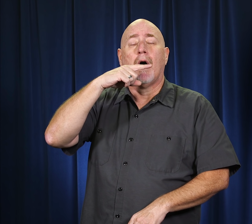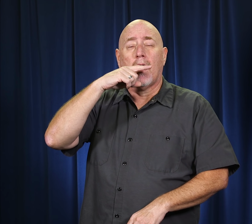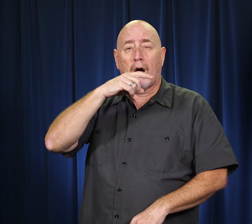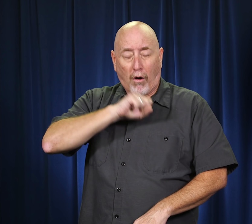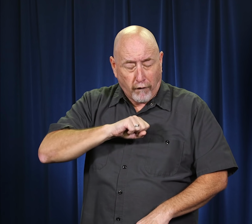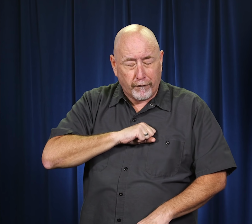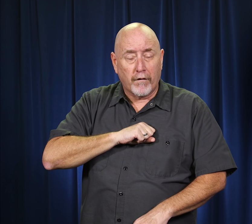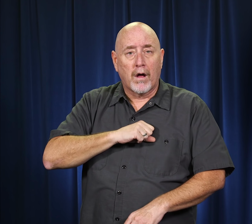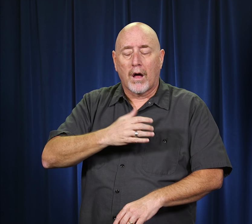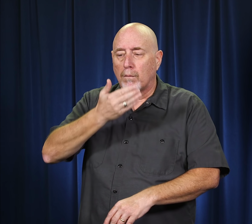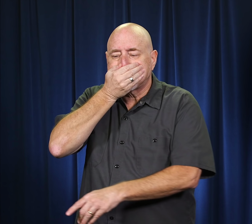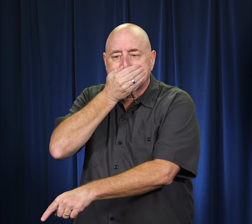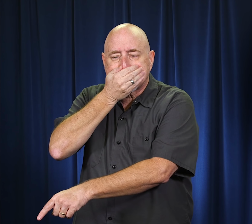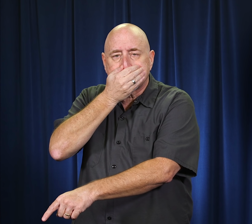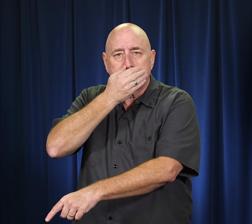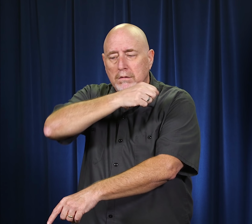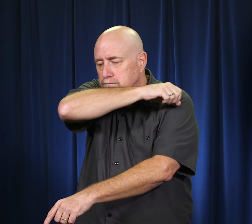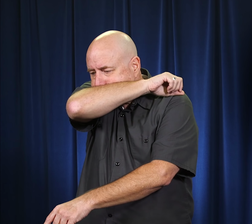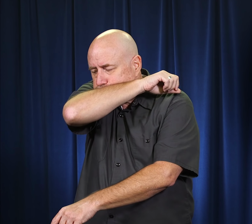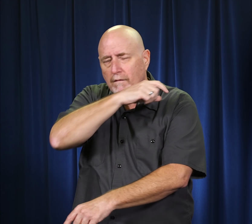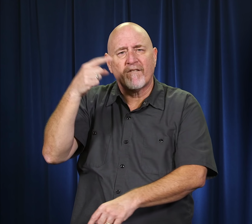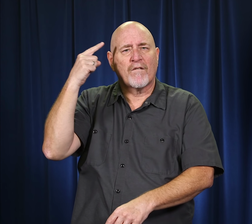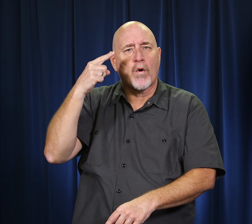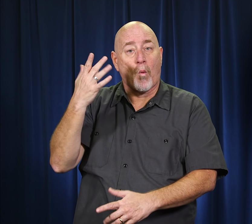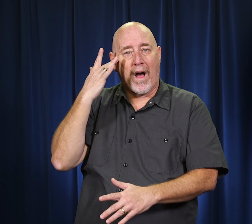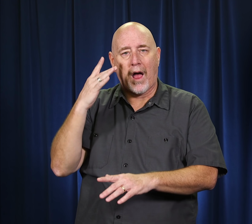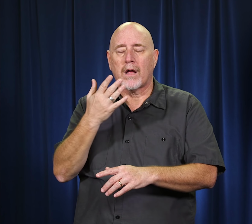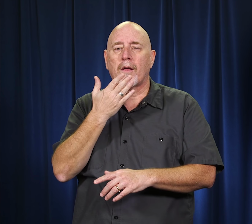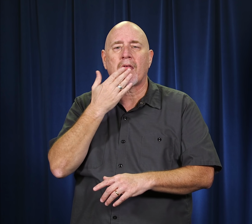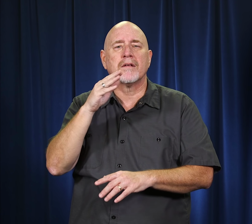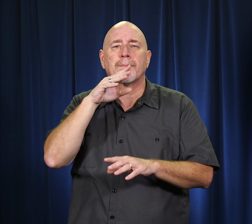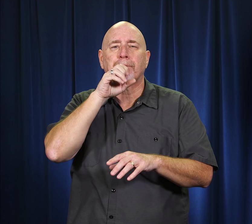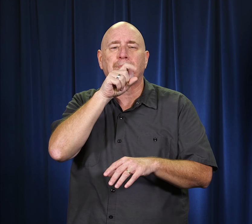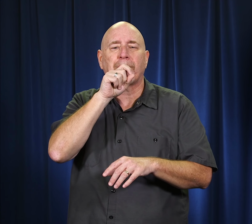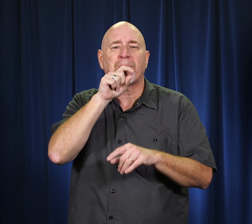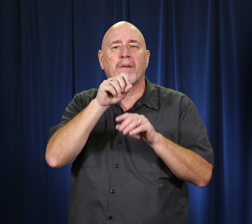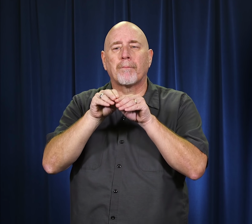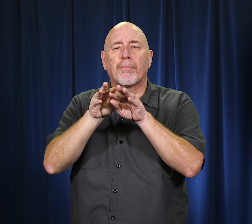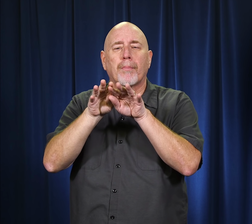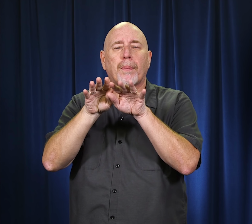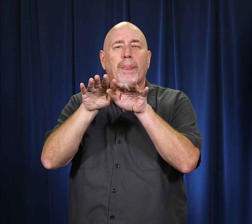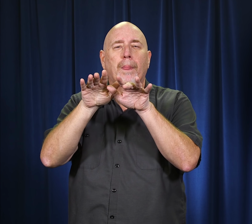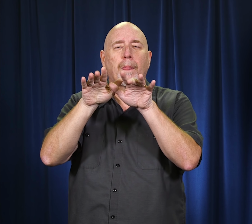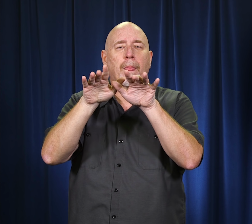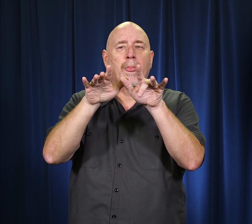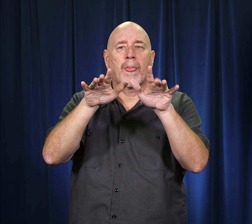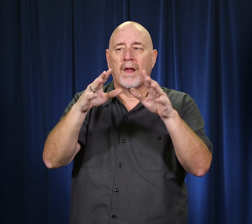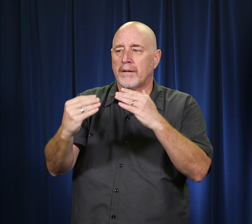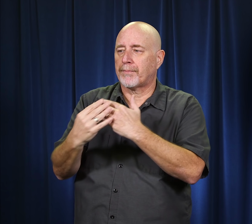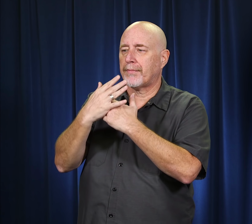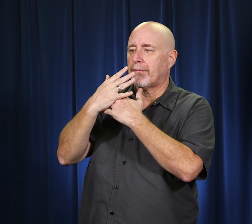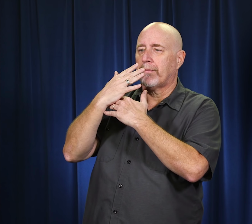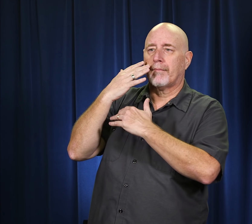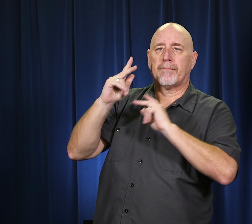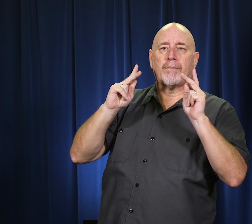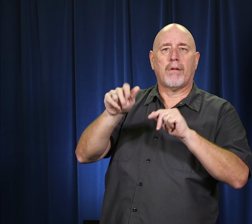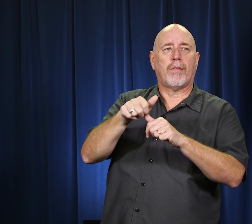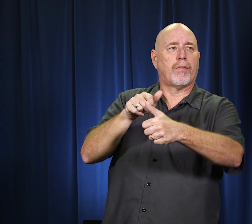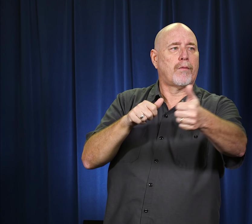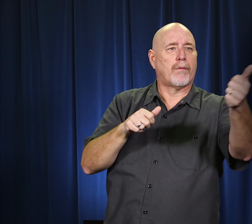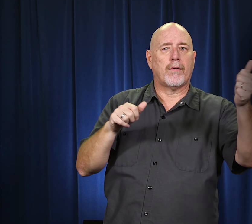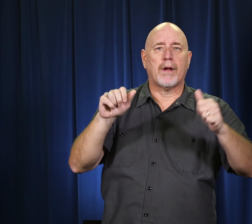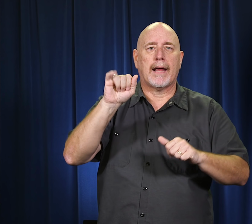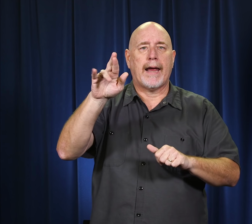their mouths when they cough? Well, to keep that diseased spittle from going into the air and from infecting